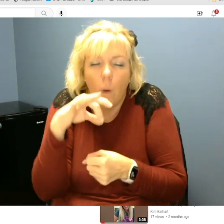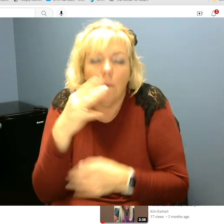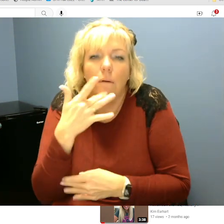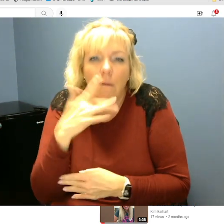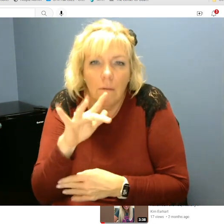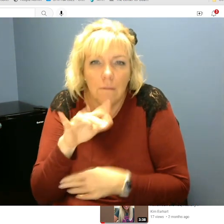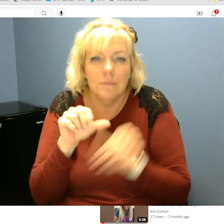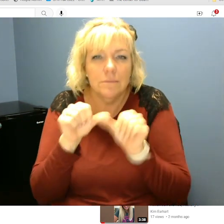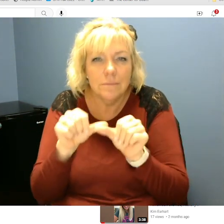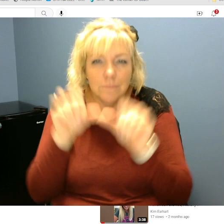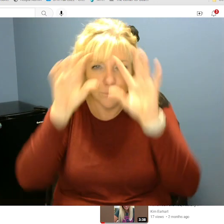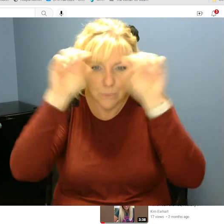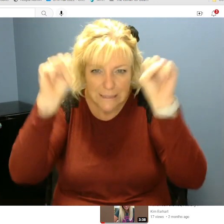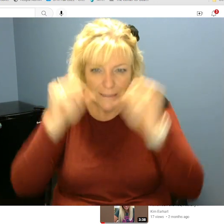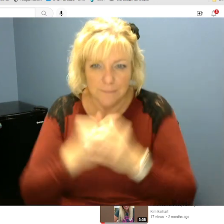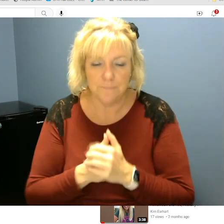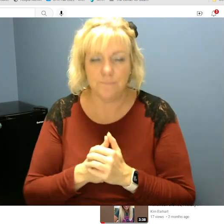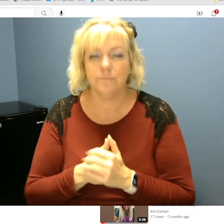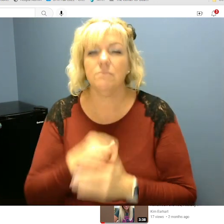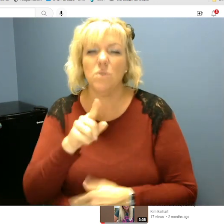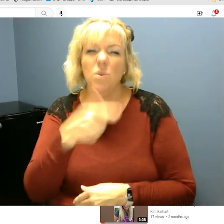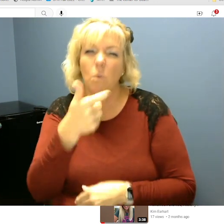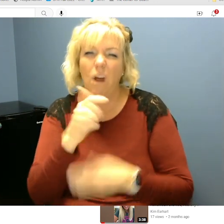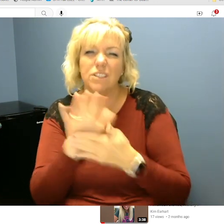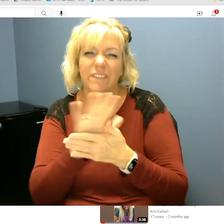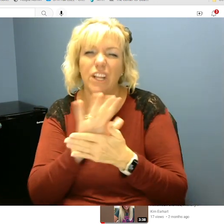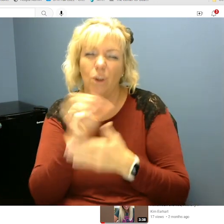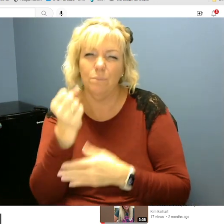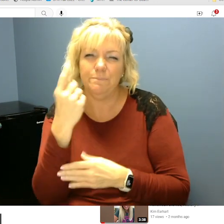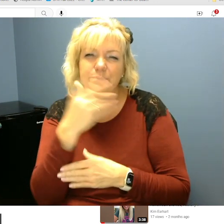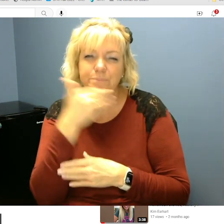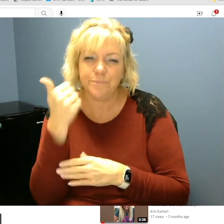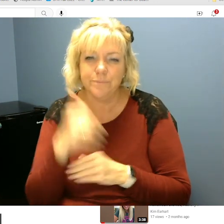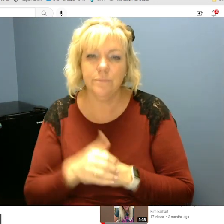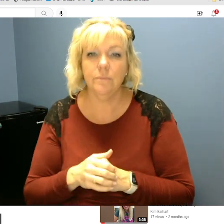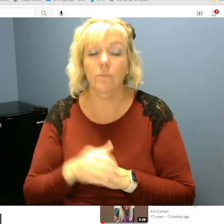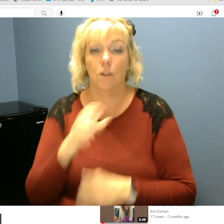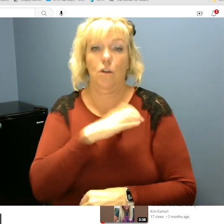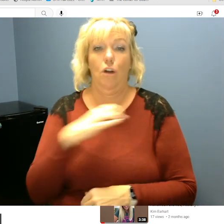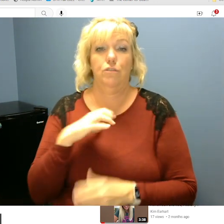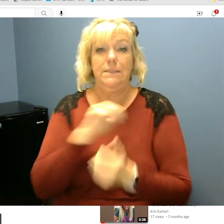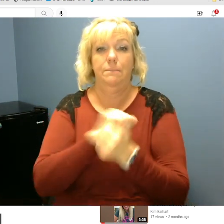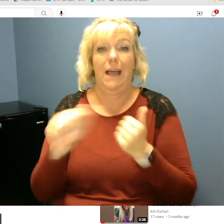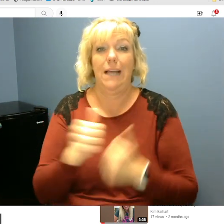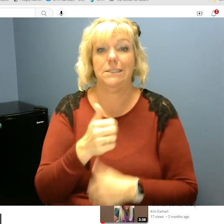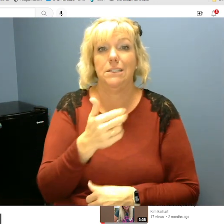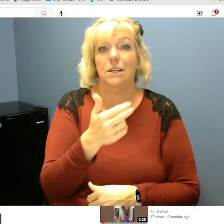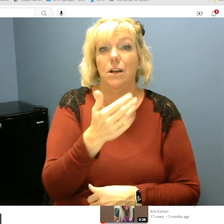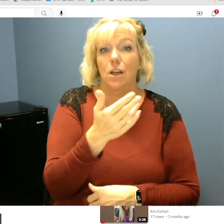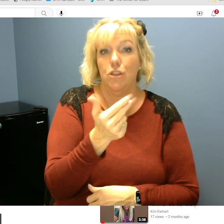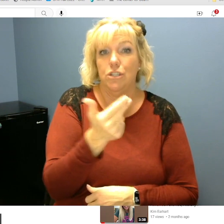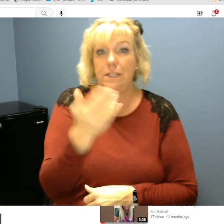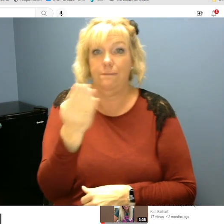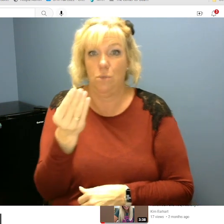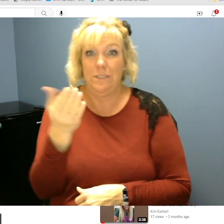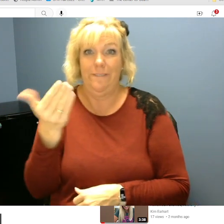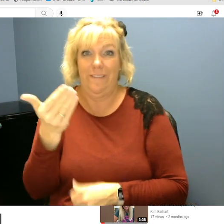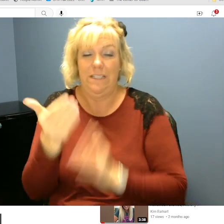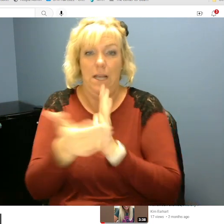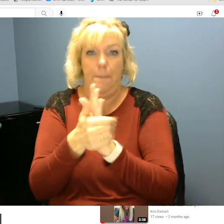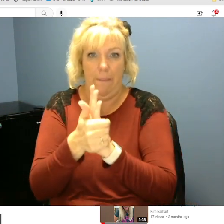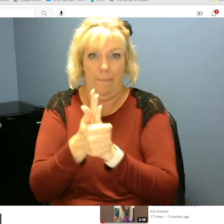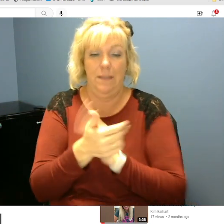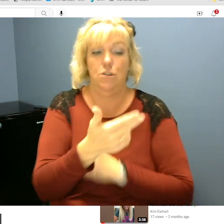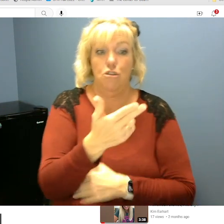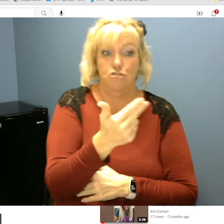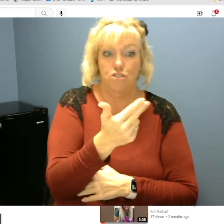for you. Congress will then also pass the 14th and 15th Amendment. The 13th Amendment abolished slavery.